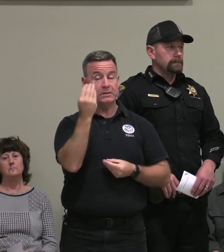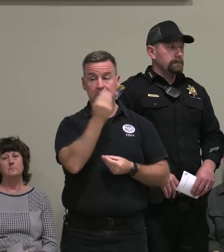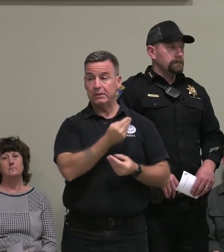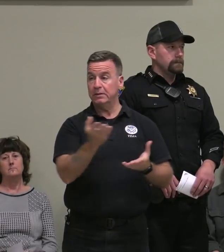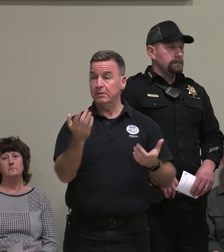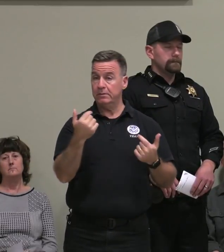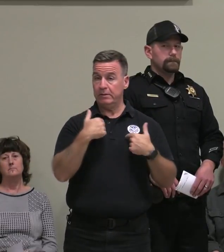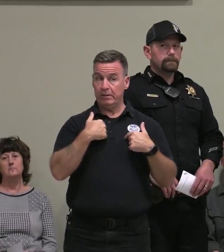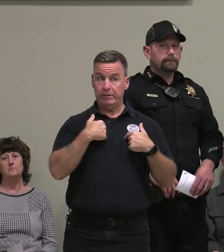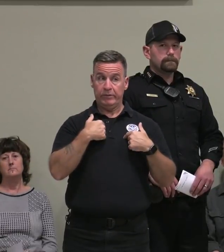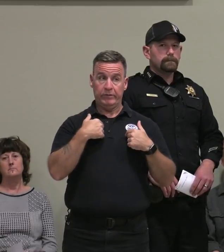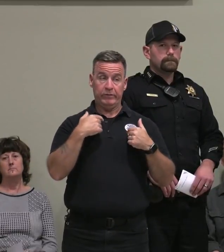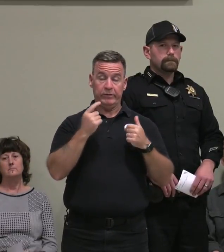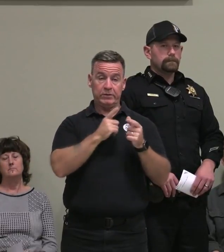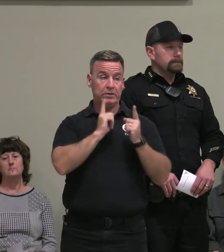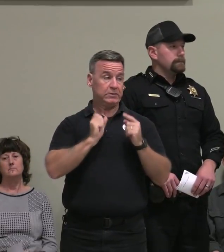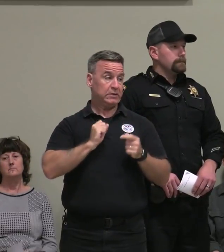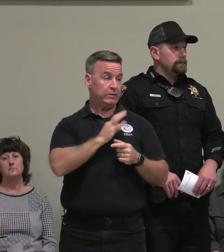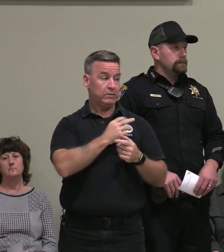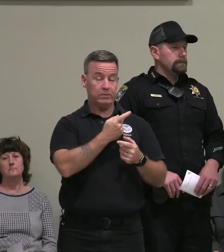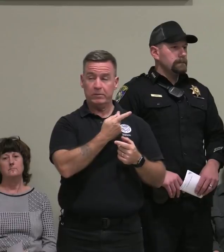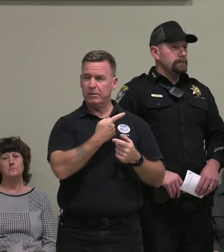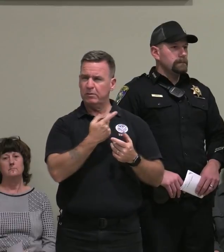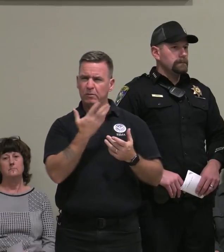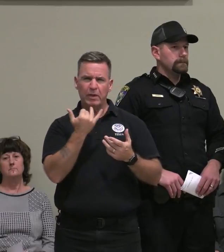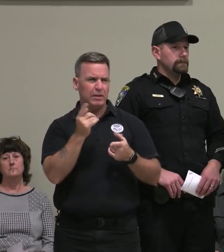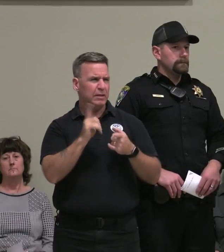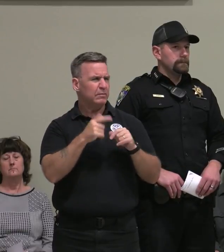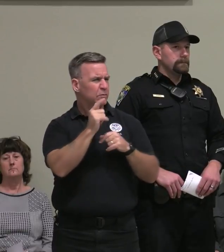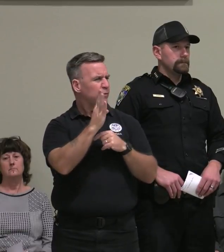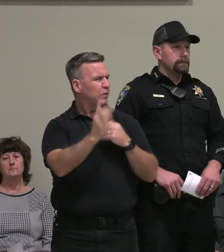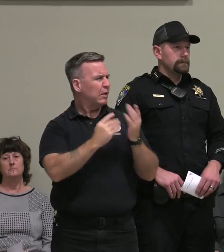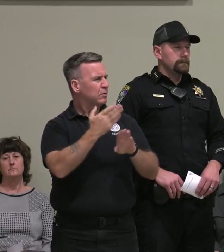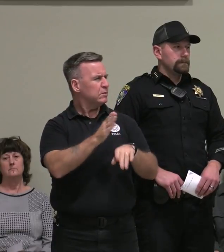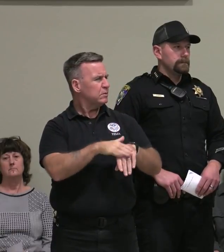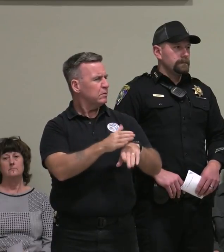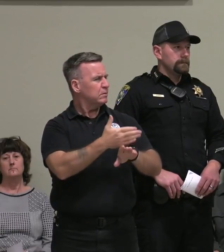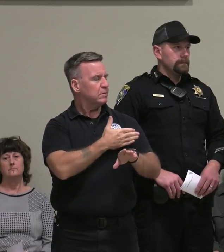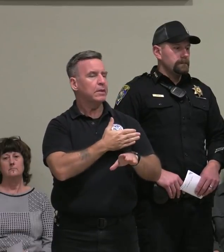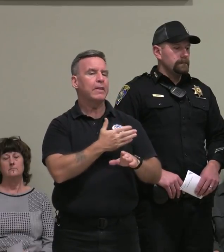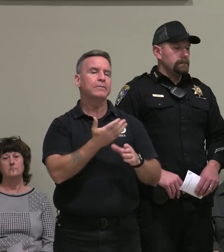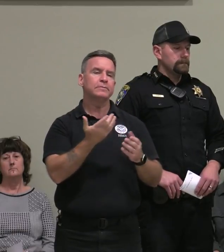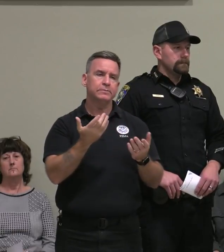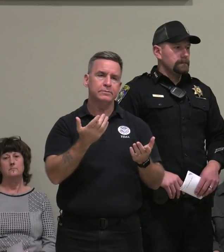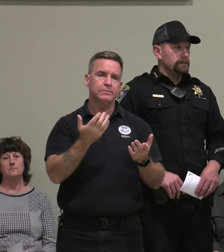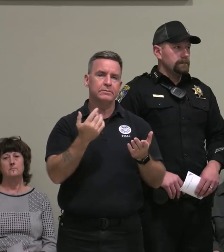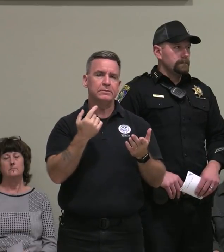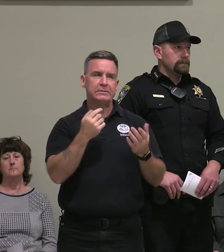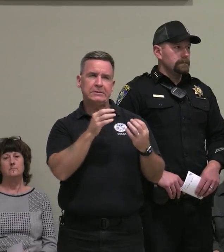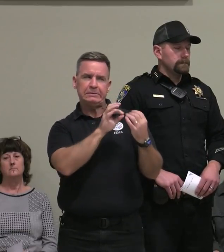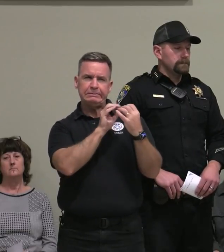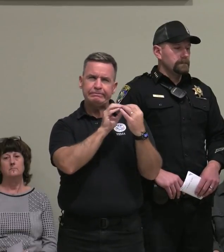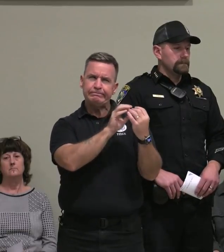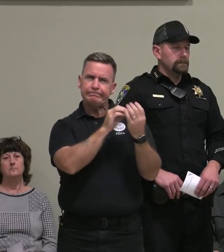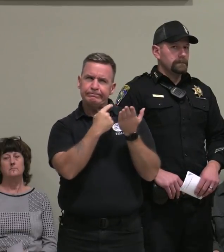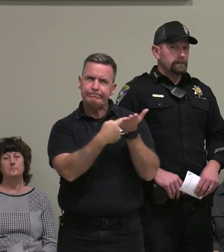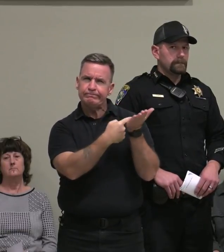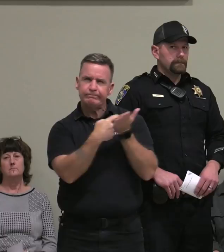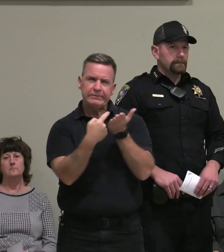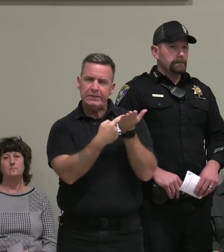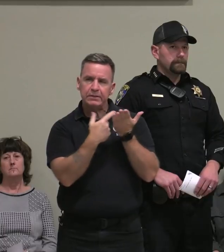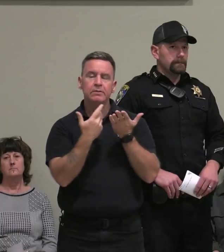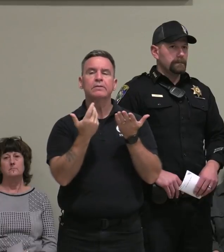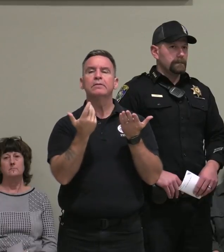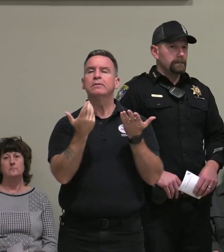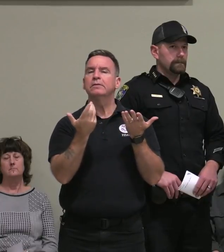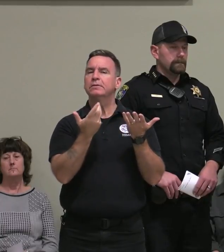originally talked to our staff, we both did, about why can't we give them 24 hours notice. And the debate that went back and forth between everybody